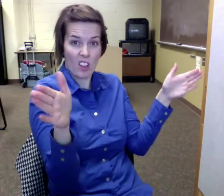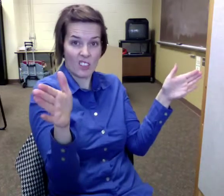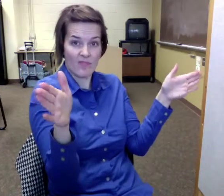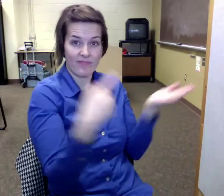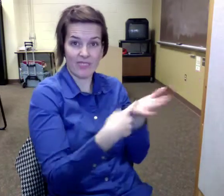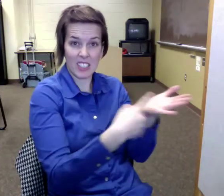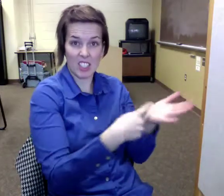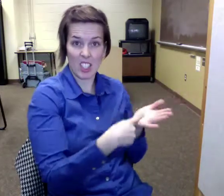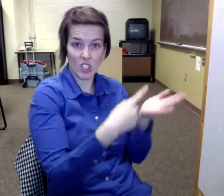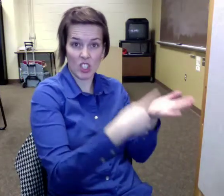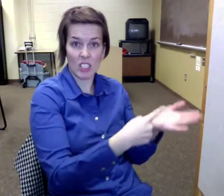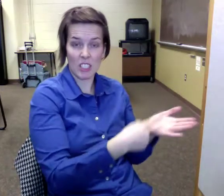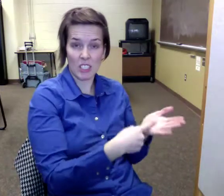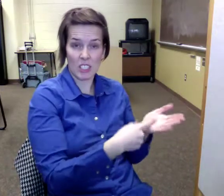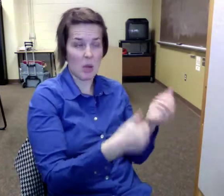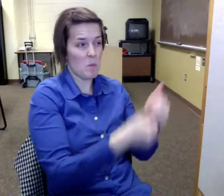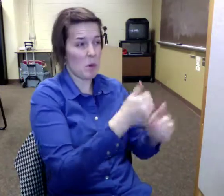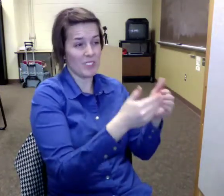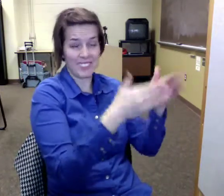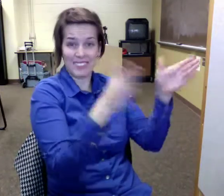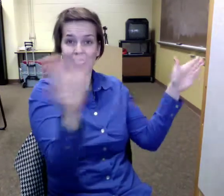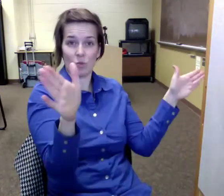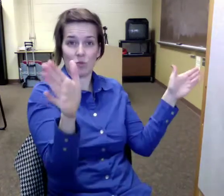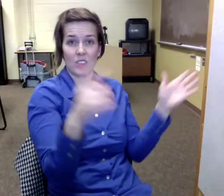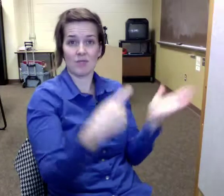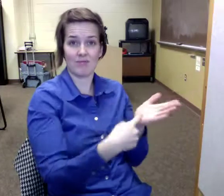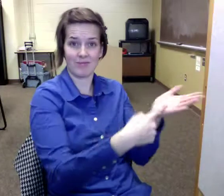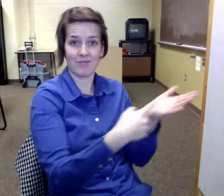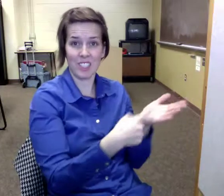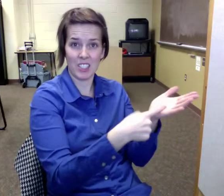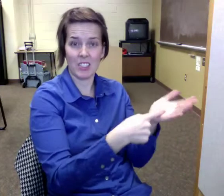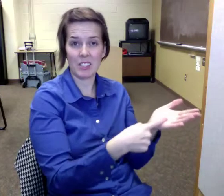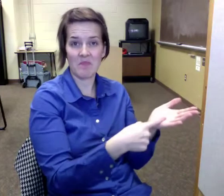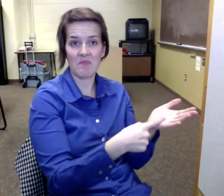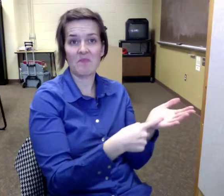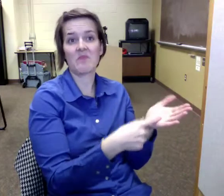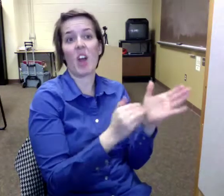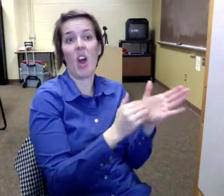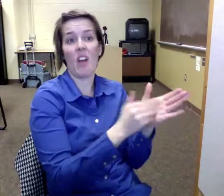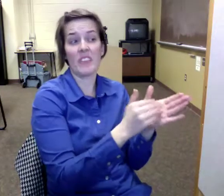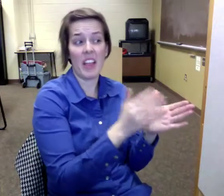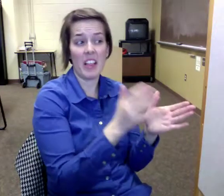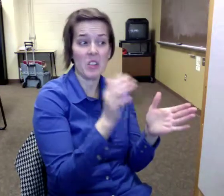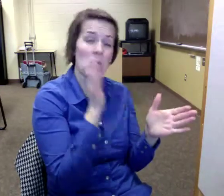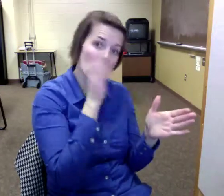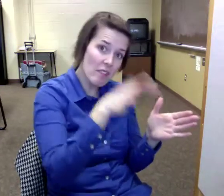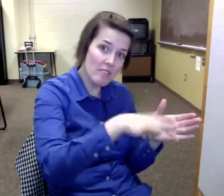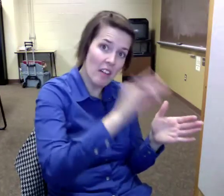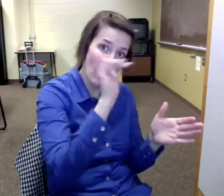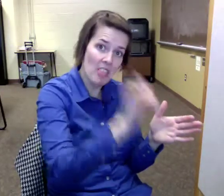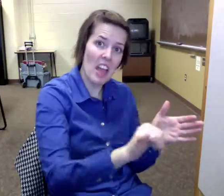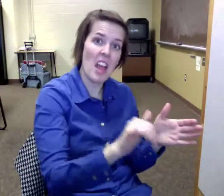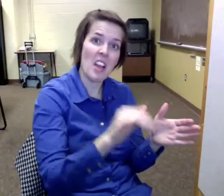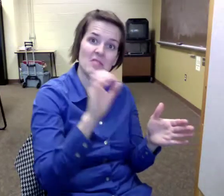you can find on a topic. Quite often, that will come in something like an encyclopedia article or an article in a newspaper or magazine,